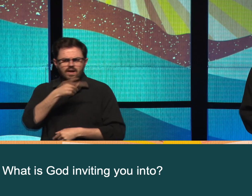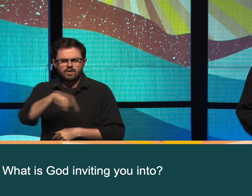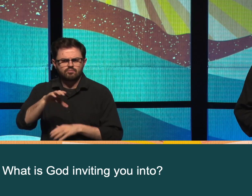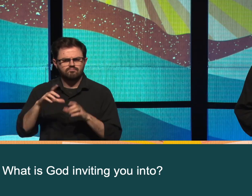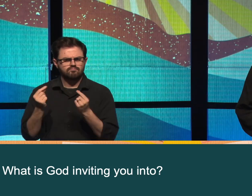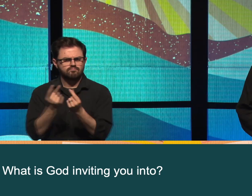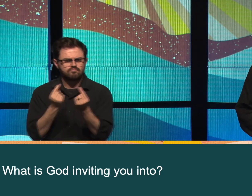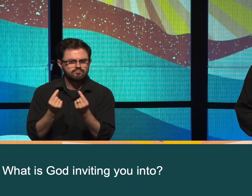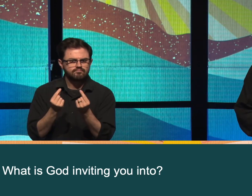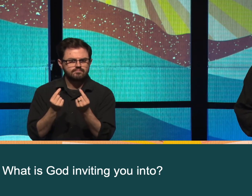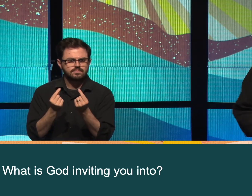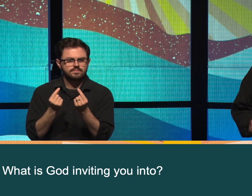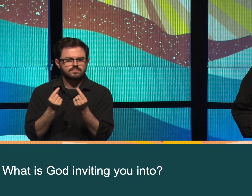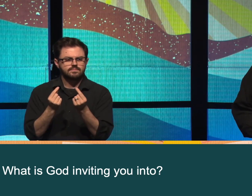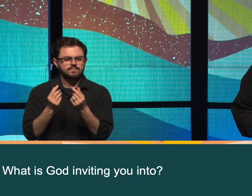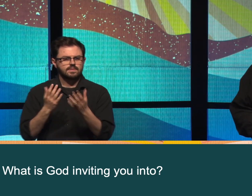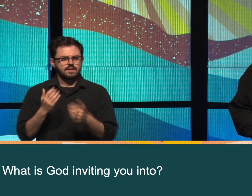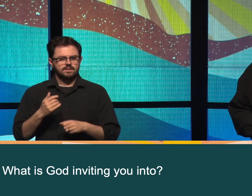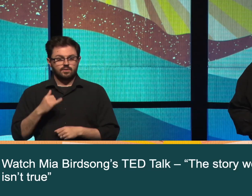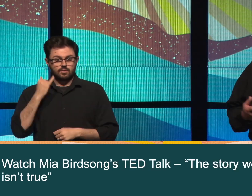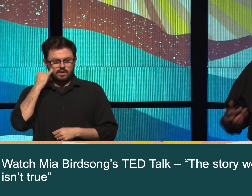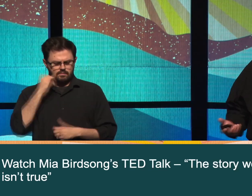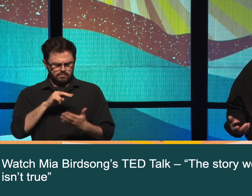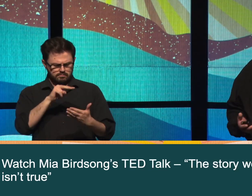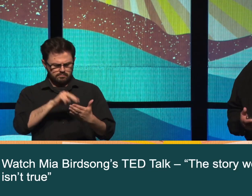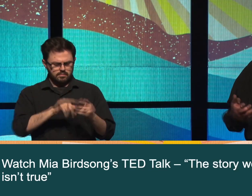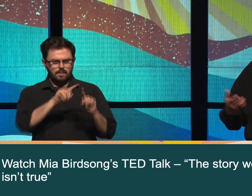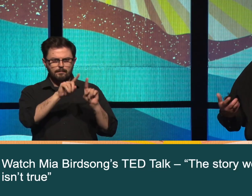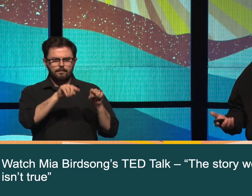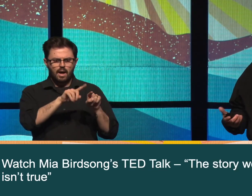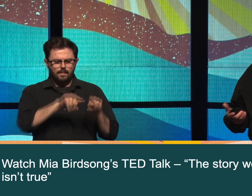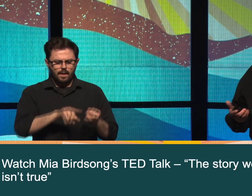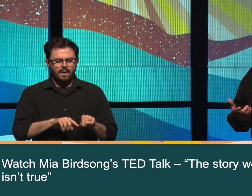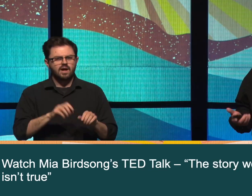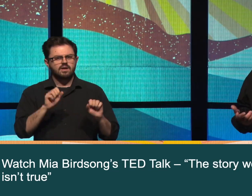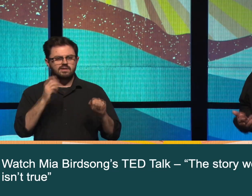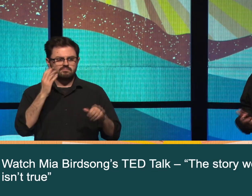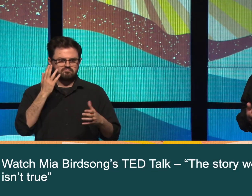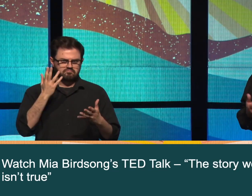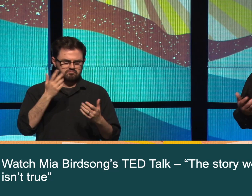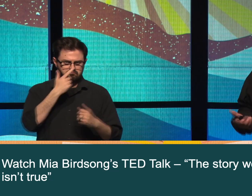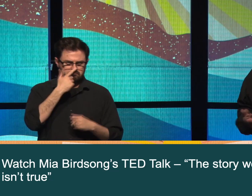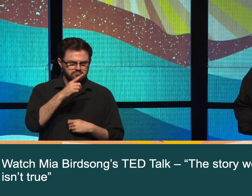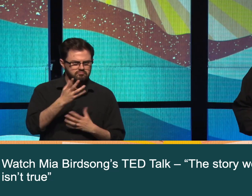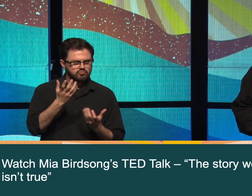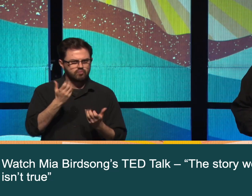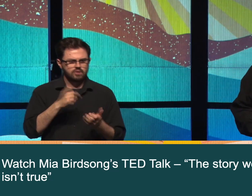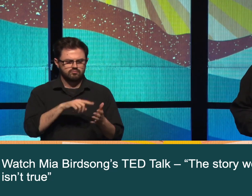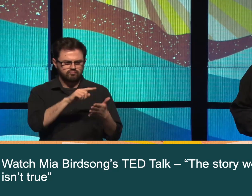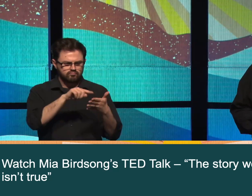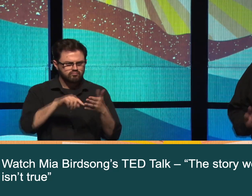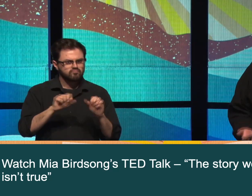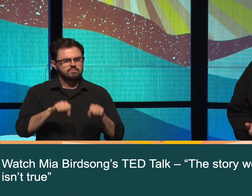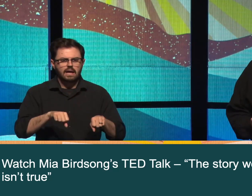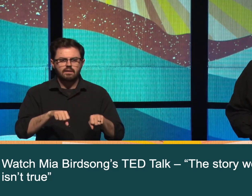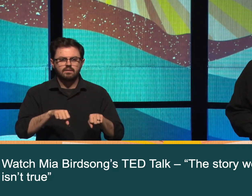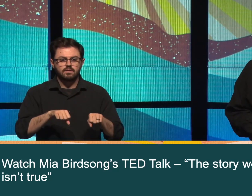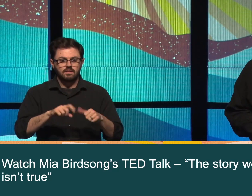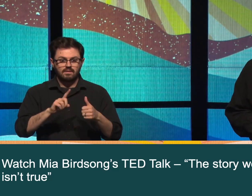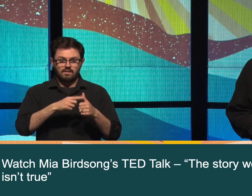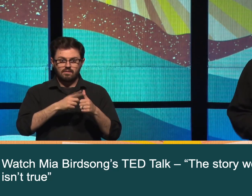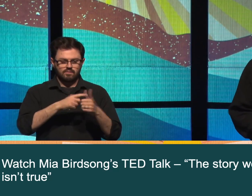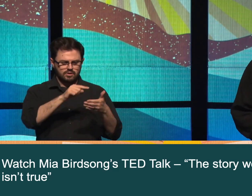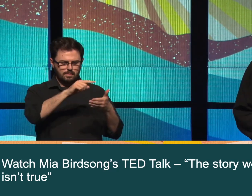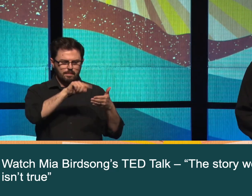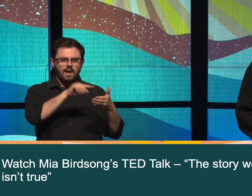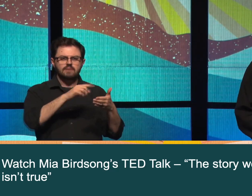these boxes before you turn them in, that's great. The first one is to watch Mia Birdsong's TED Talk. The story